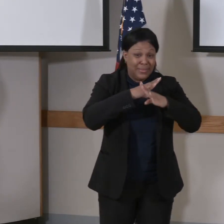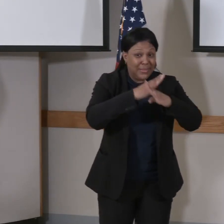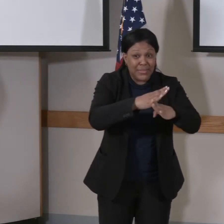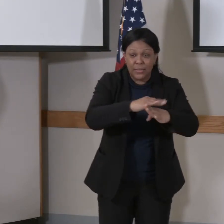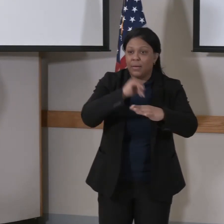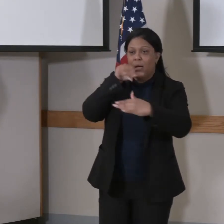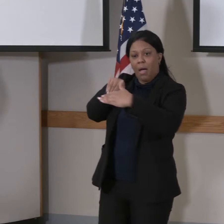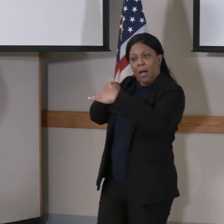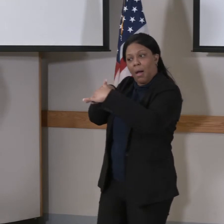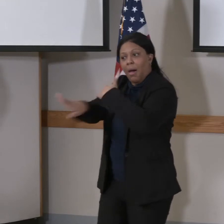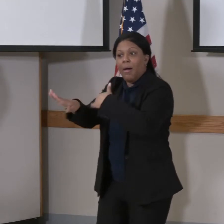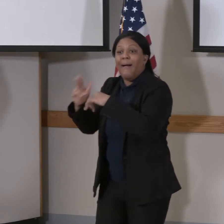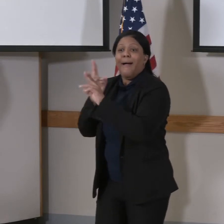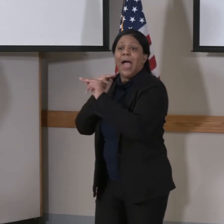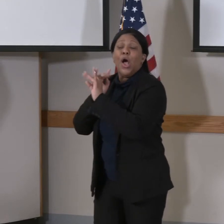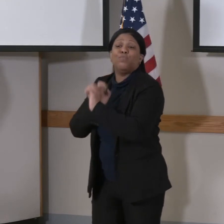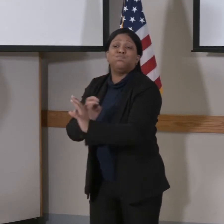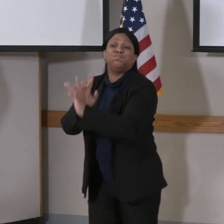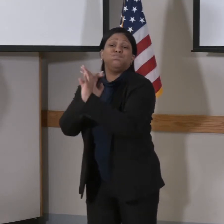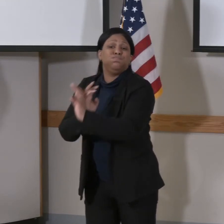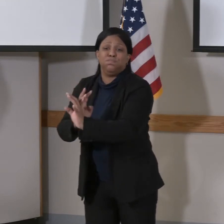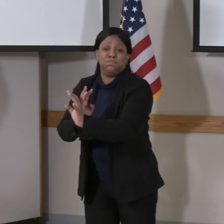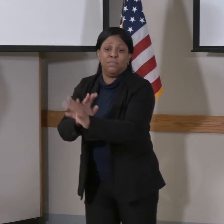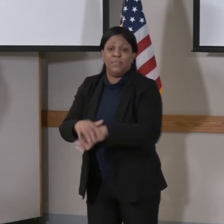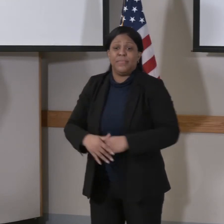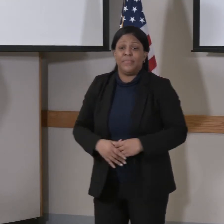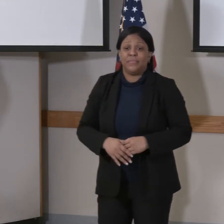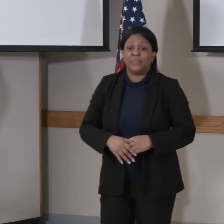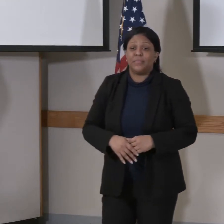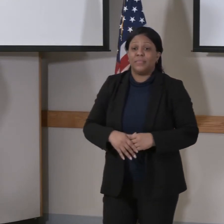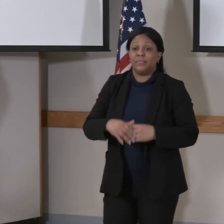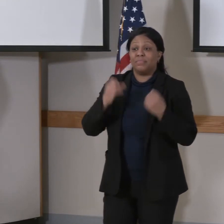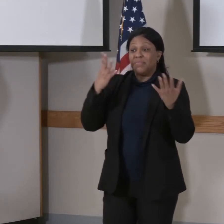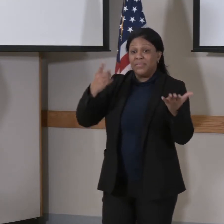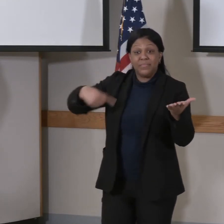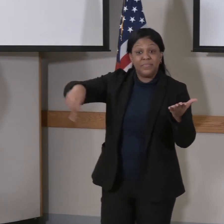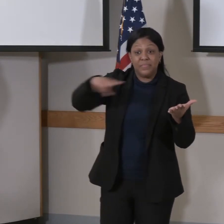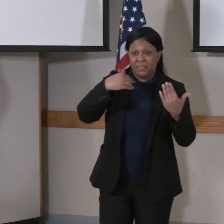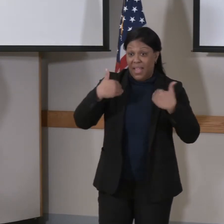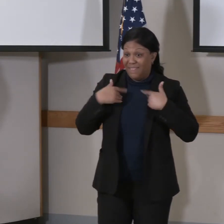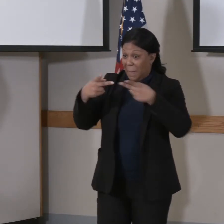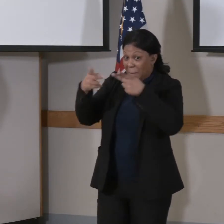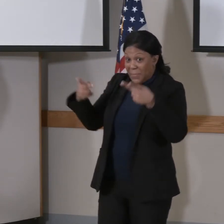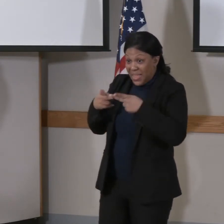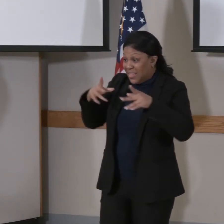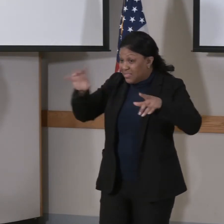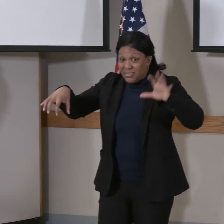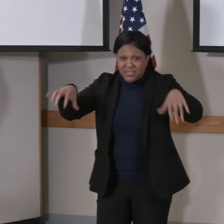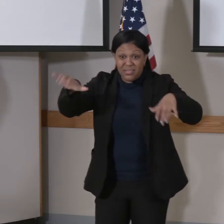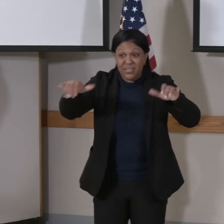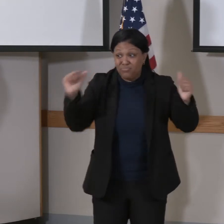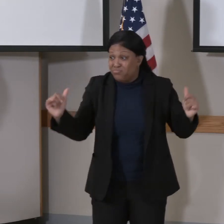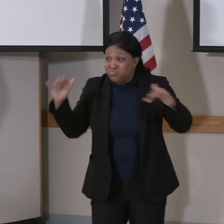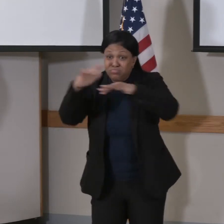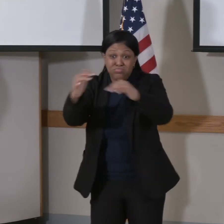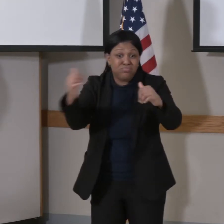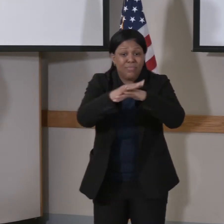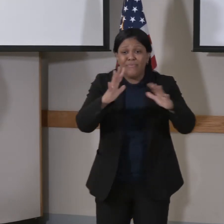First Amendment rights and to do those things safely. The freeway is not one of those places. Now, I've seen protests